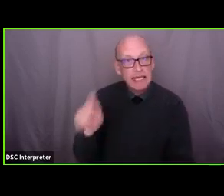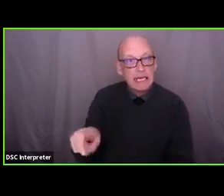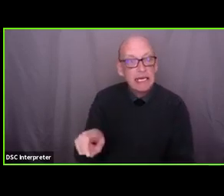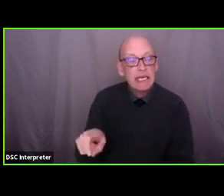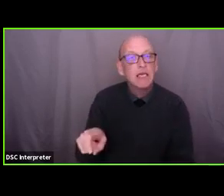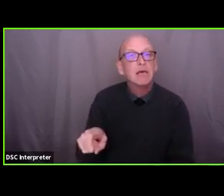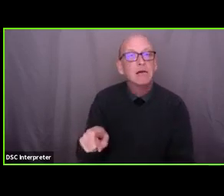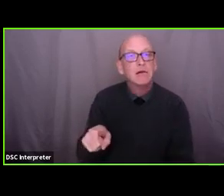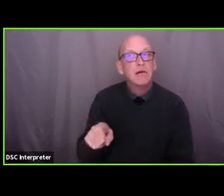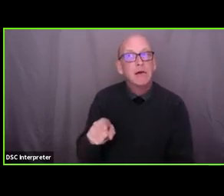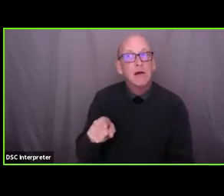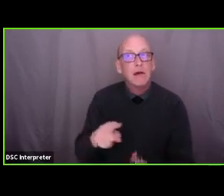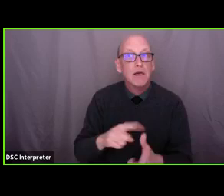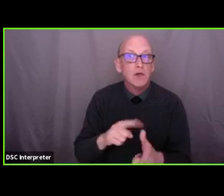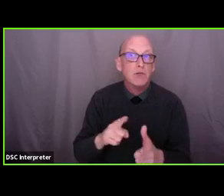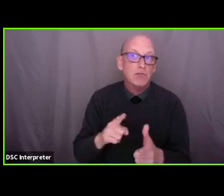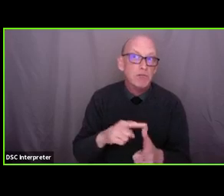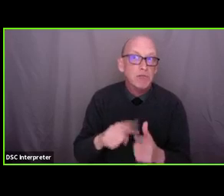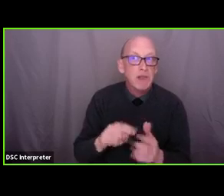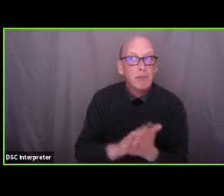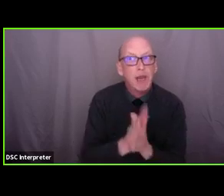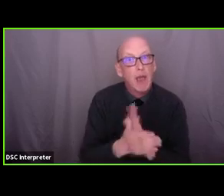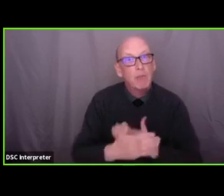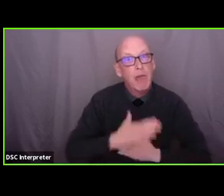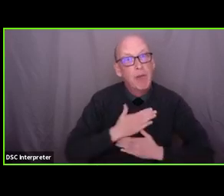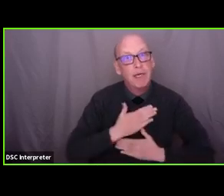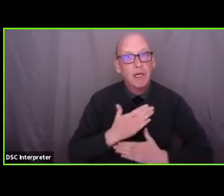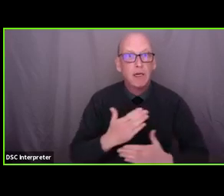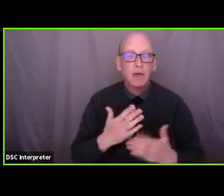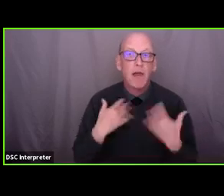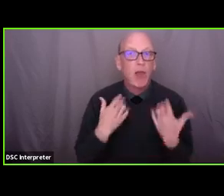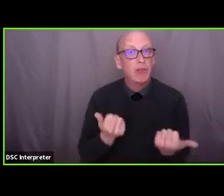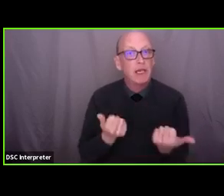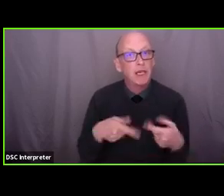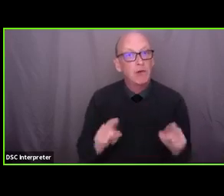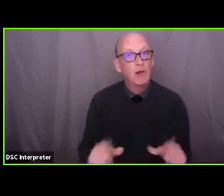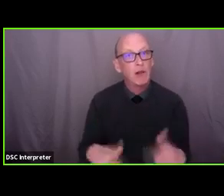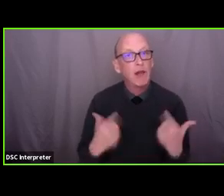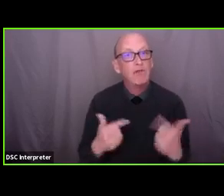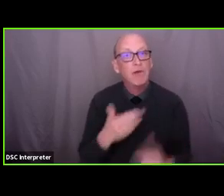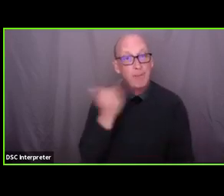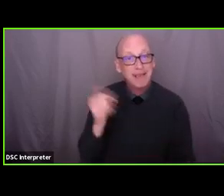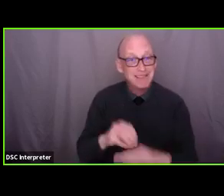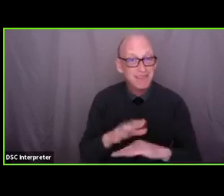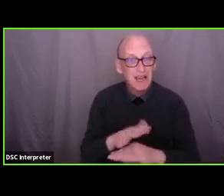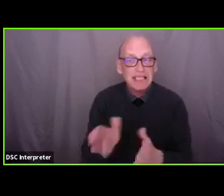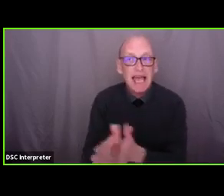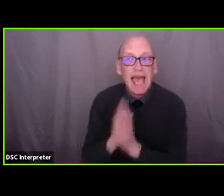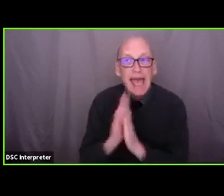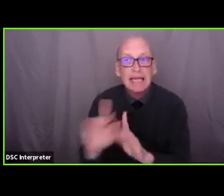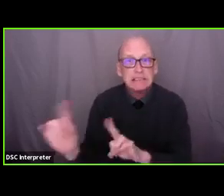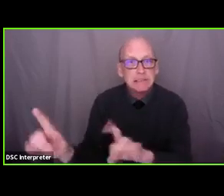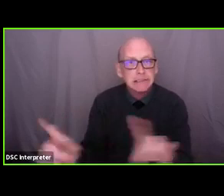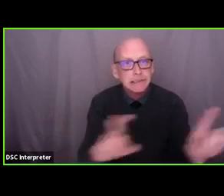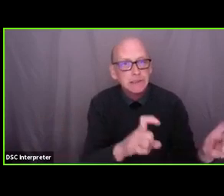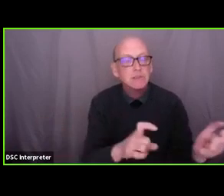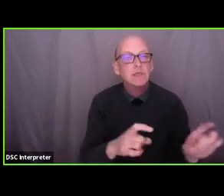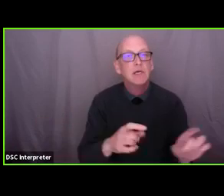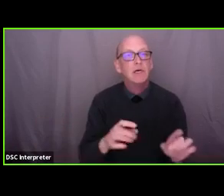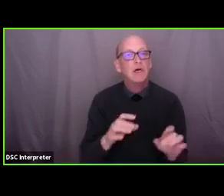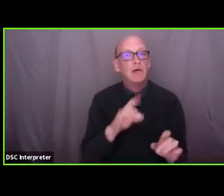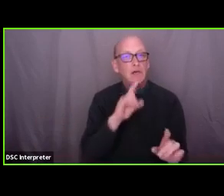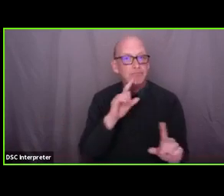be able to get happy and healthy and where they want to be in life. So the best advice that I have is to ask around, because word of